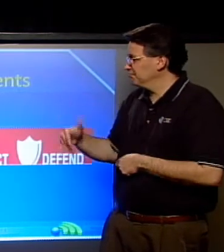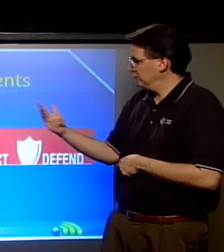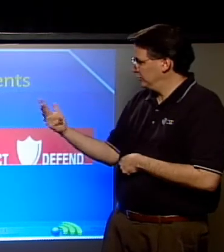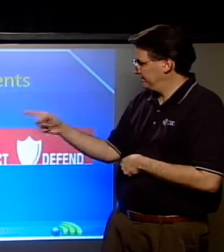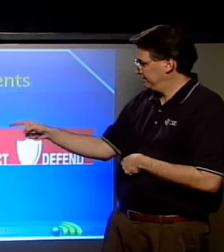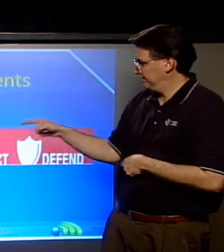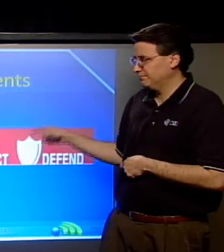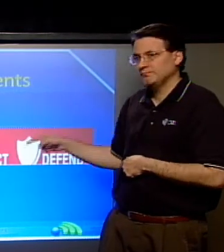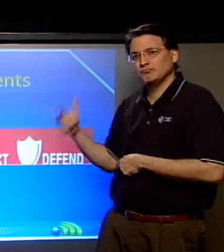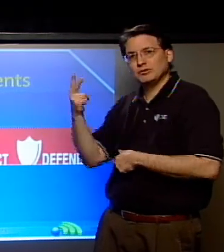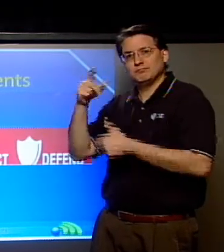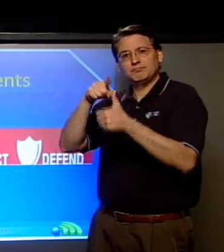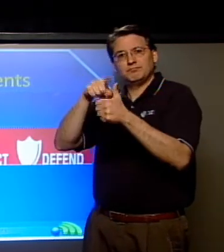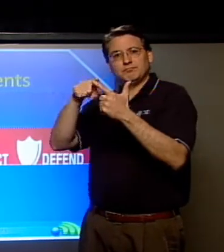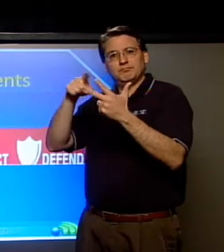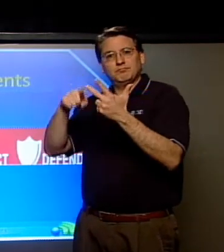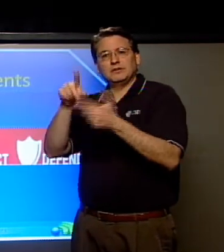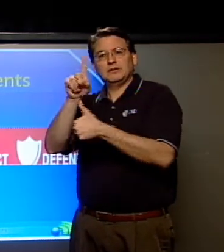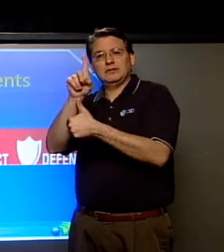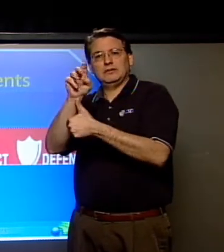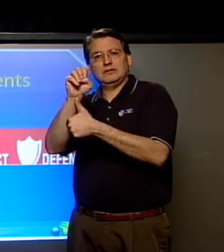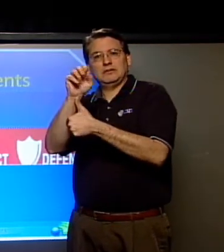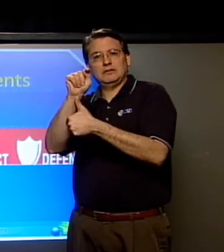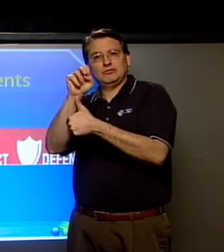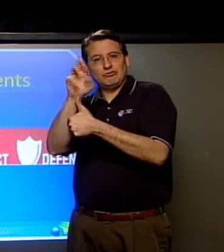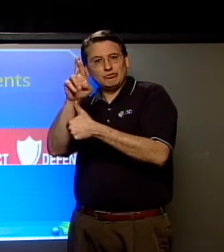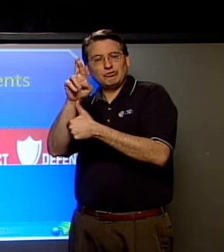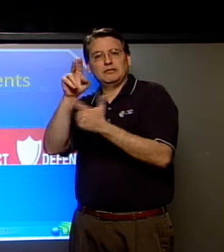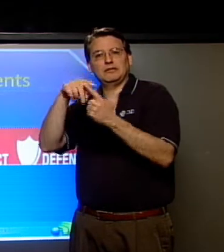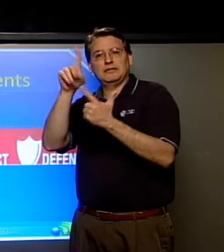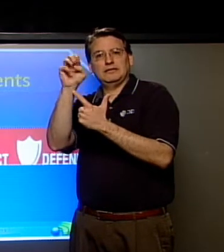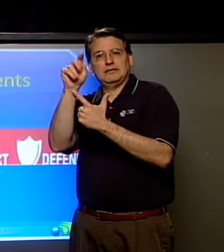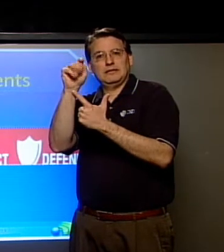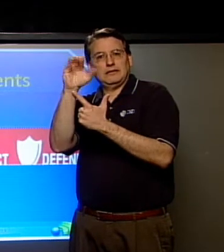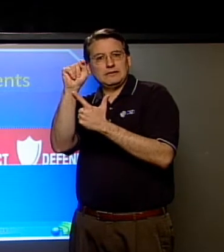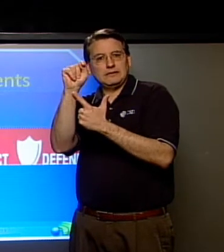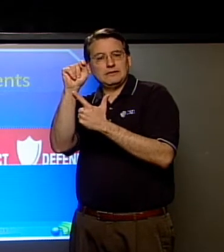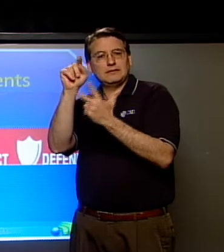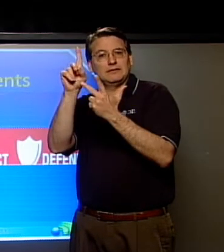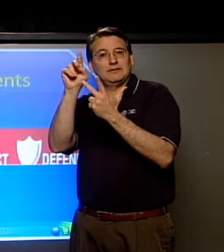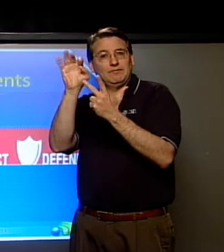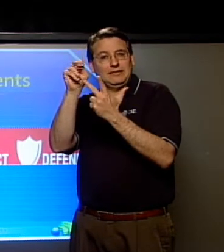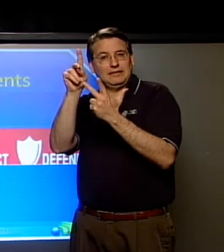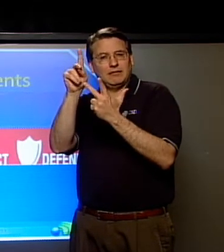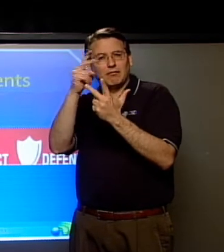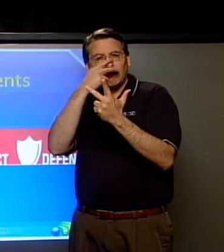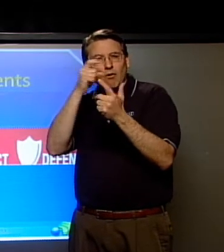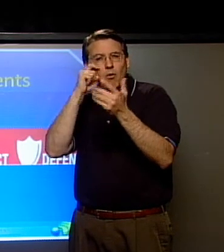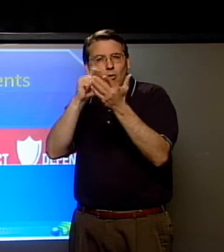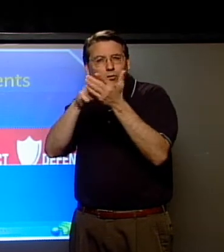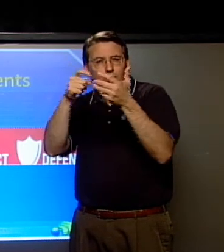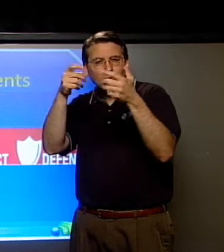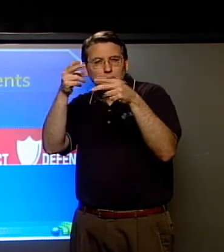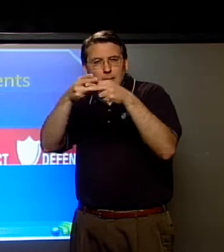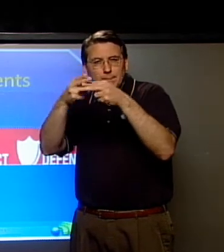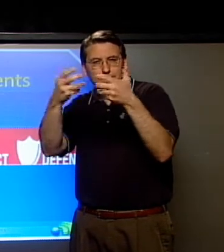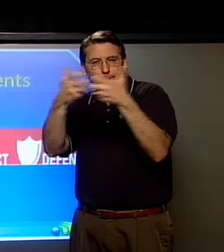Now, if you suspect that your identity has been stolen, you can go there and they will help you. There are 3 steps to this. Deter, detect,